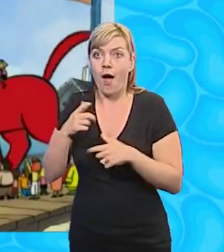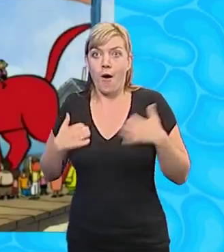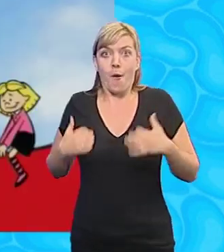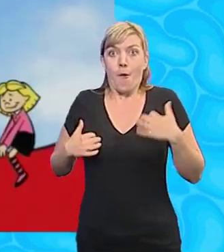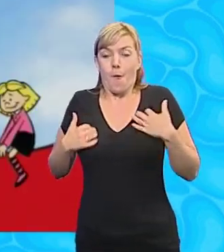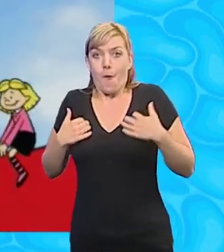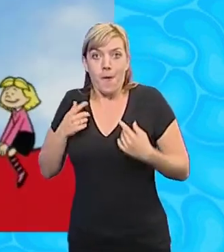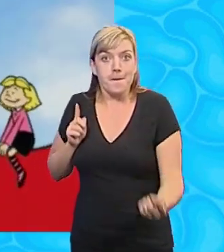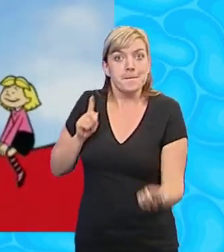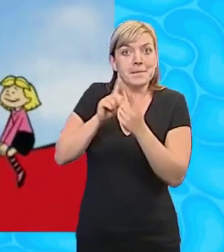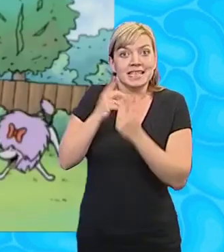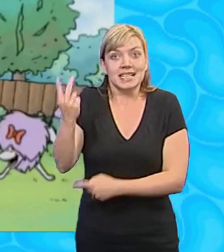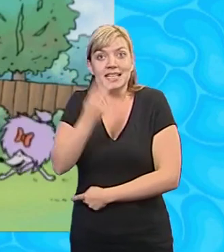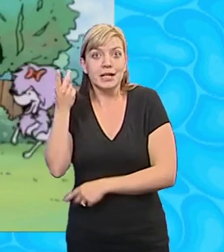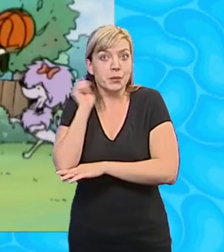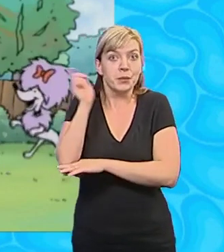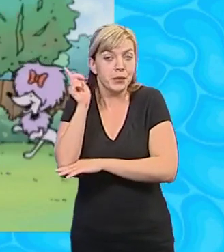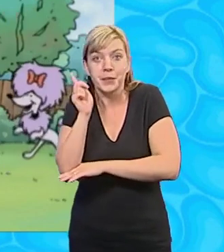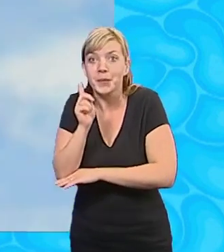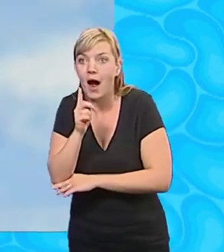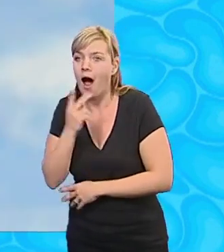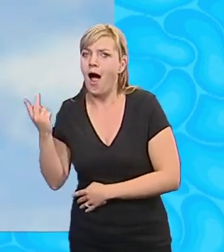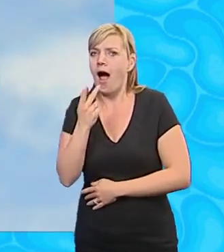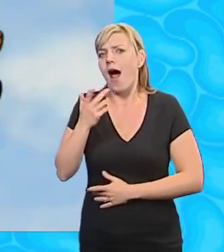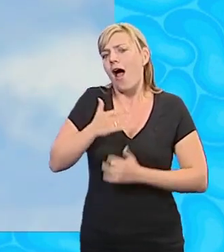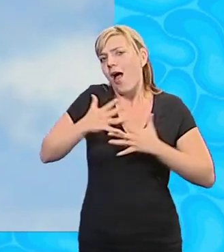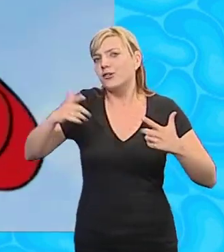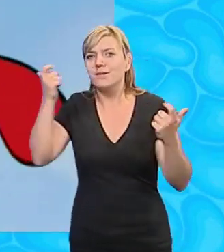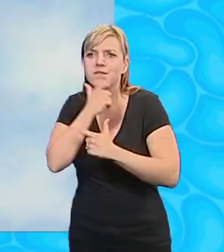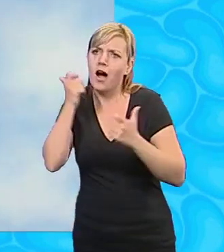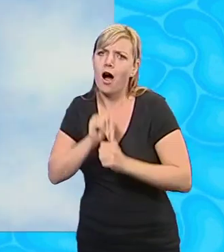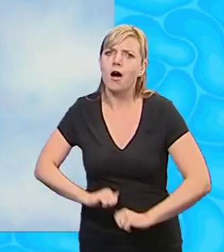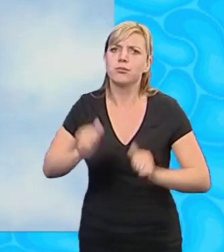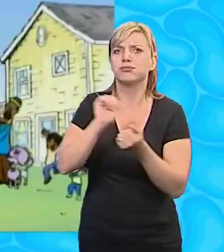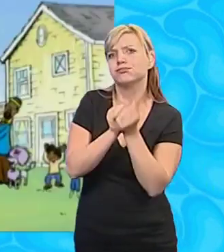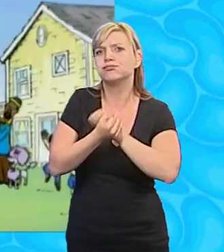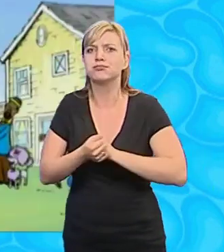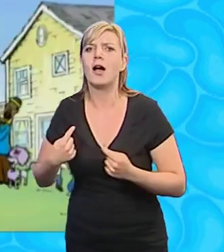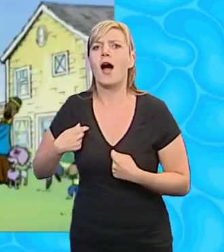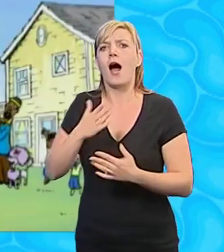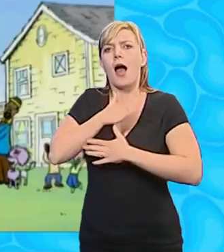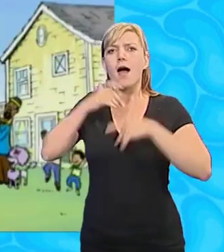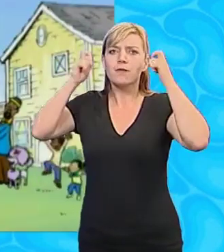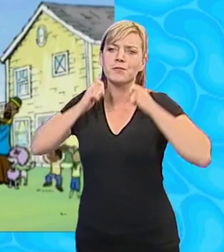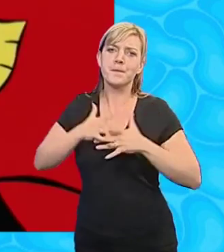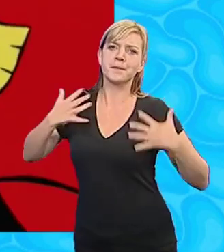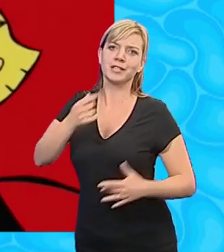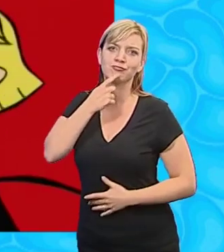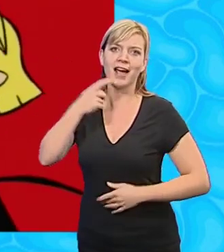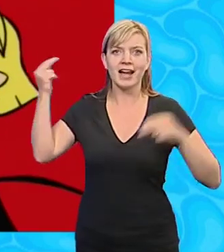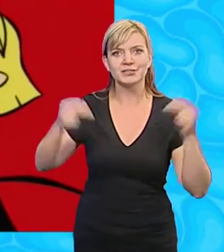Emily. Clifford's so much fun, he's a friend to us all. I love Clifford, the big red